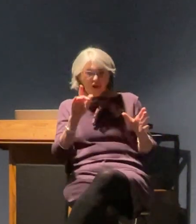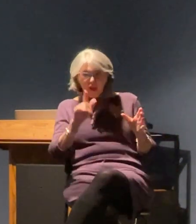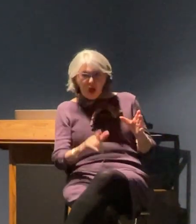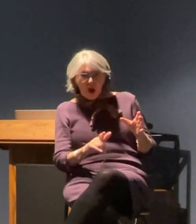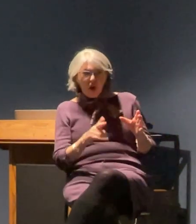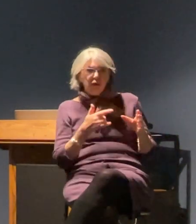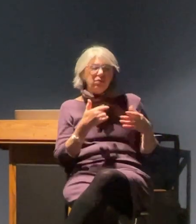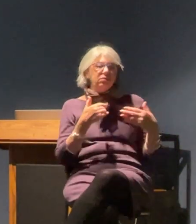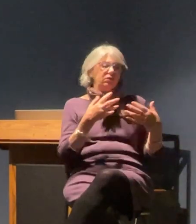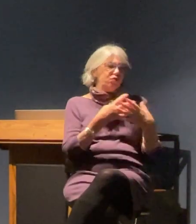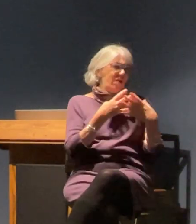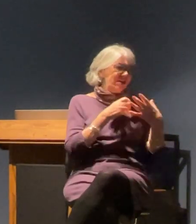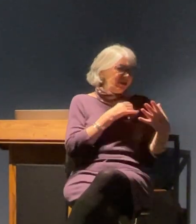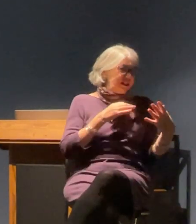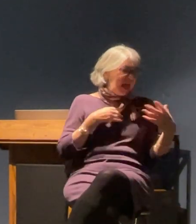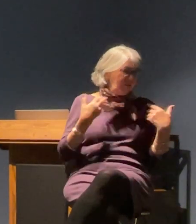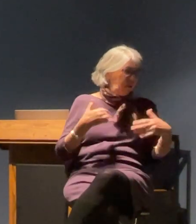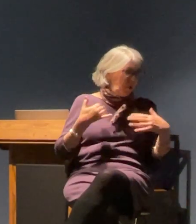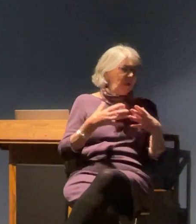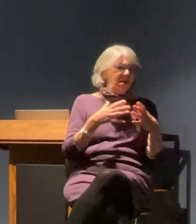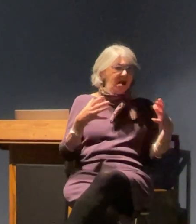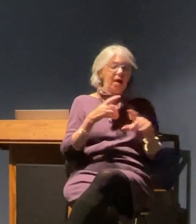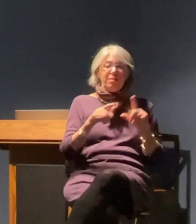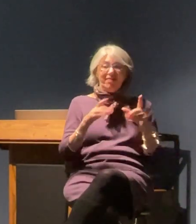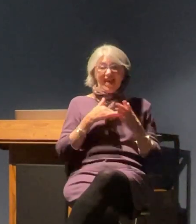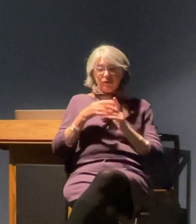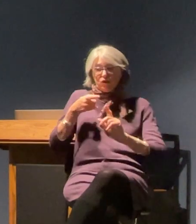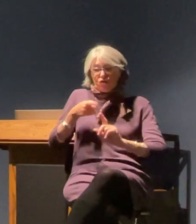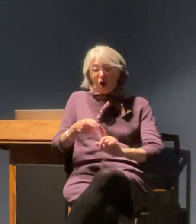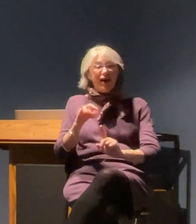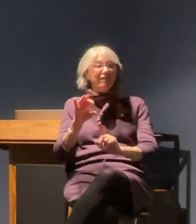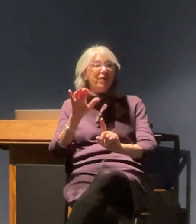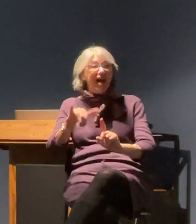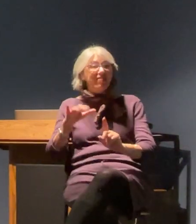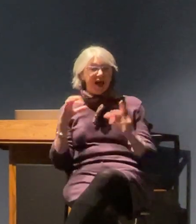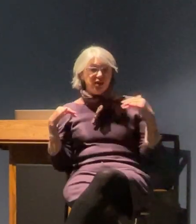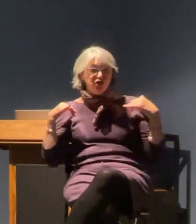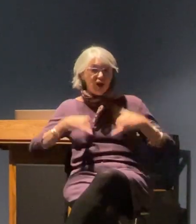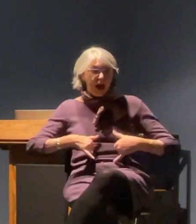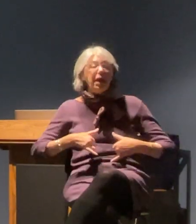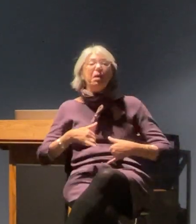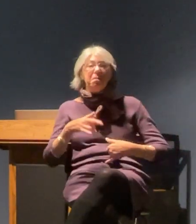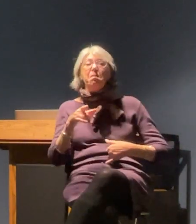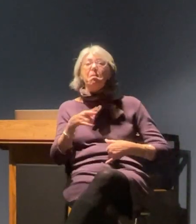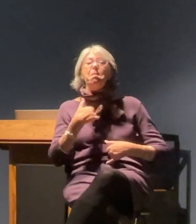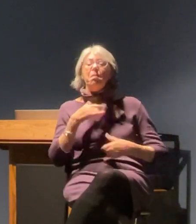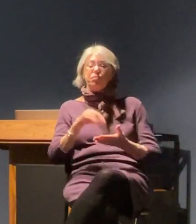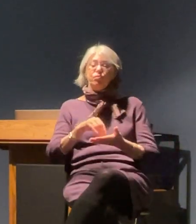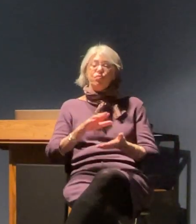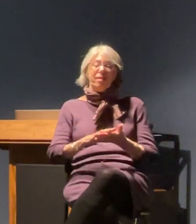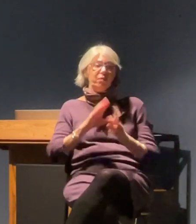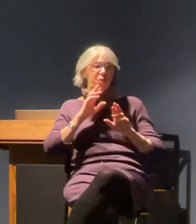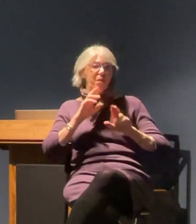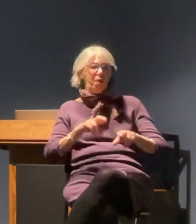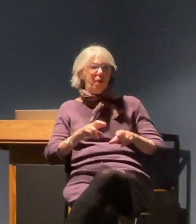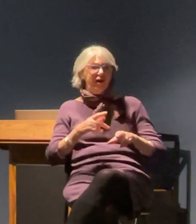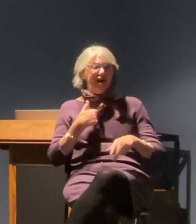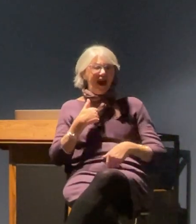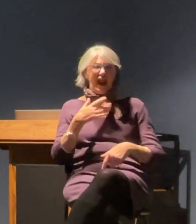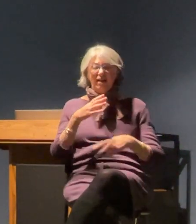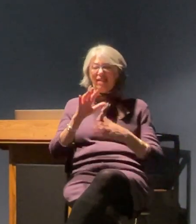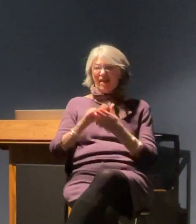is bored, and they made that like a target where if you had a chino jacket, you would definitely get an initial behavior report, and it was a form of